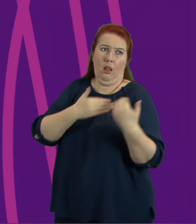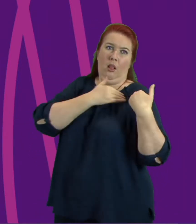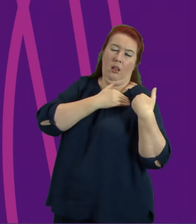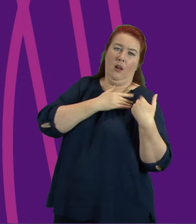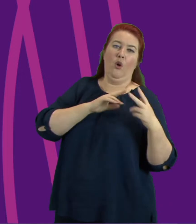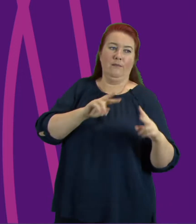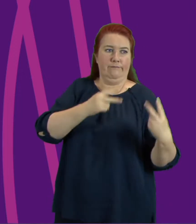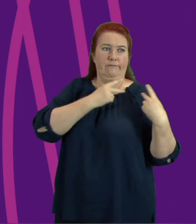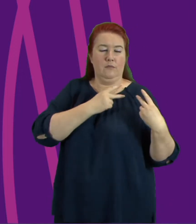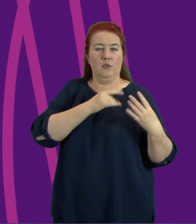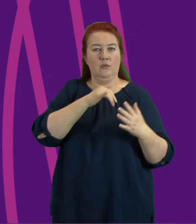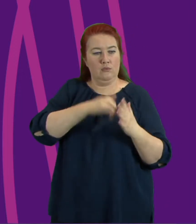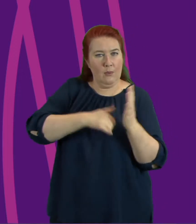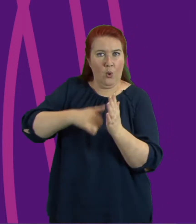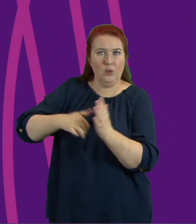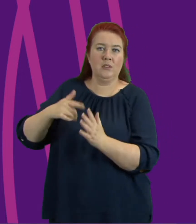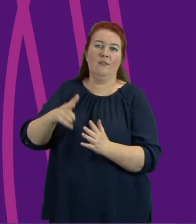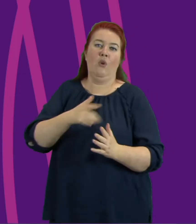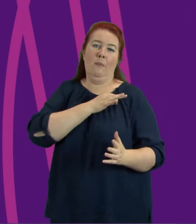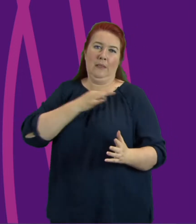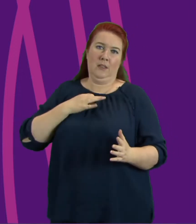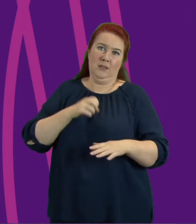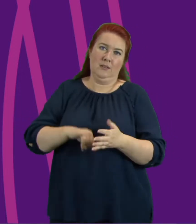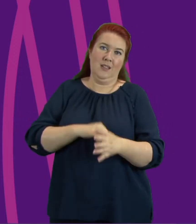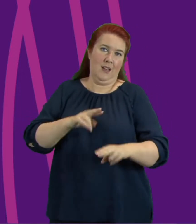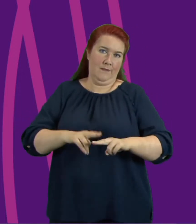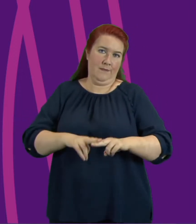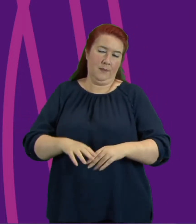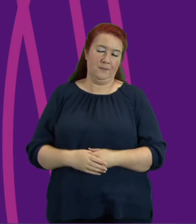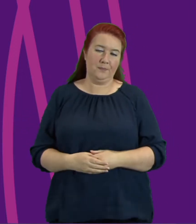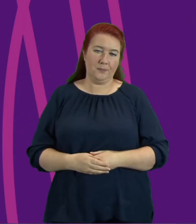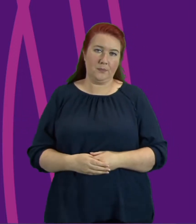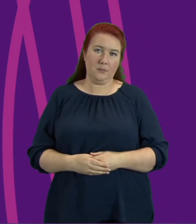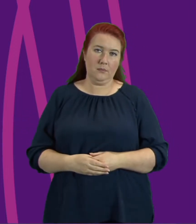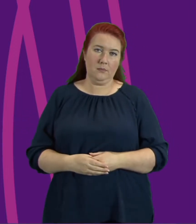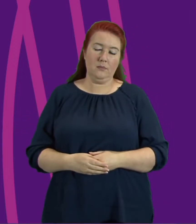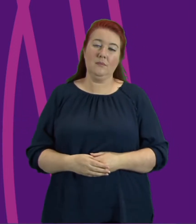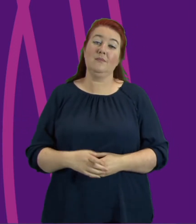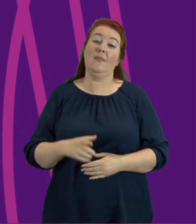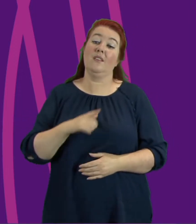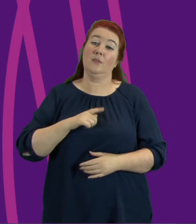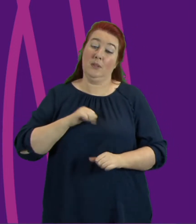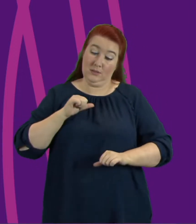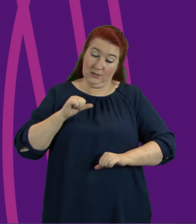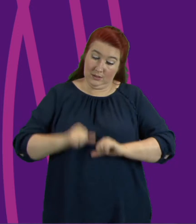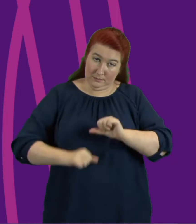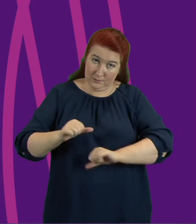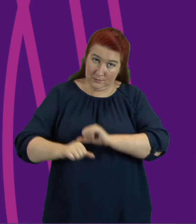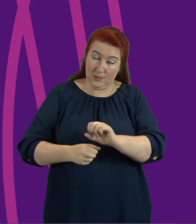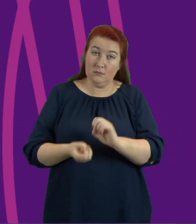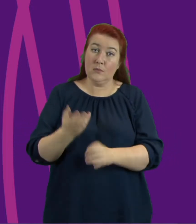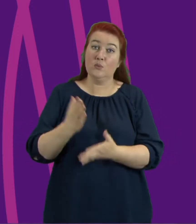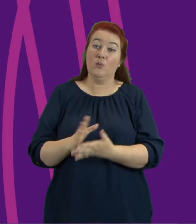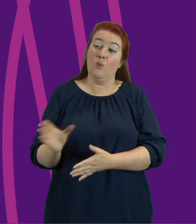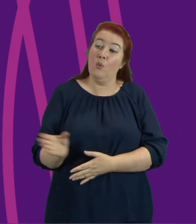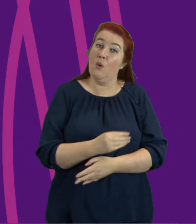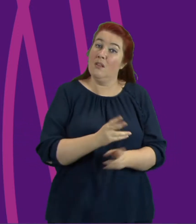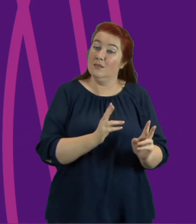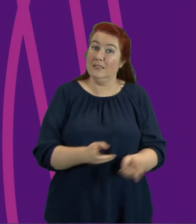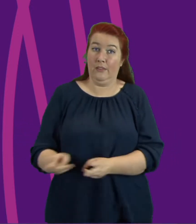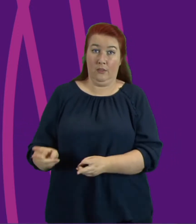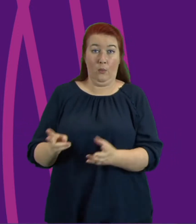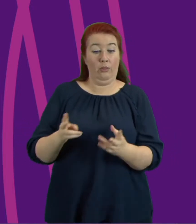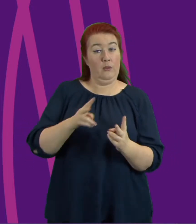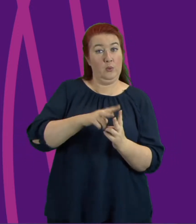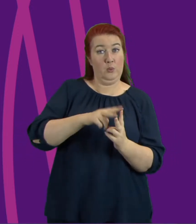reporting on medical practitioners. These steps will ensure that all deaths within the two categories which I have described